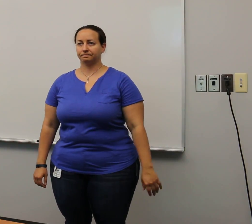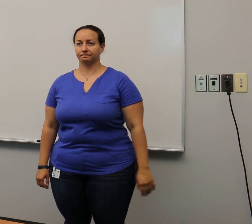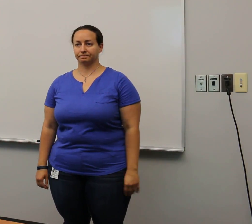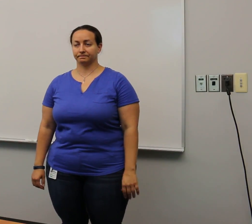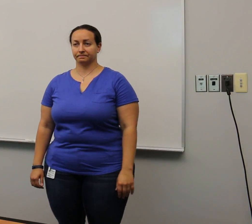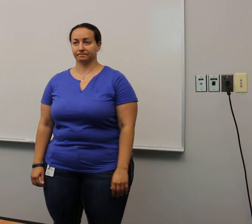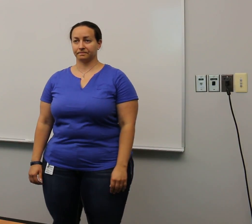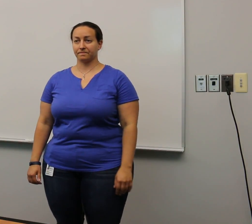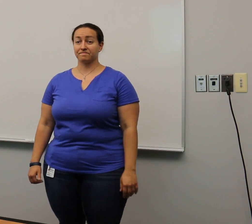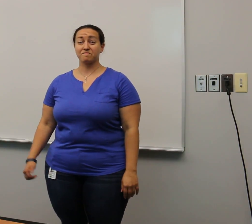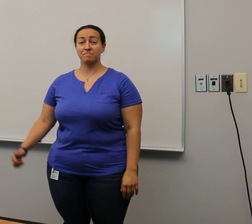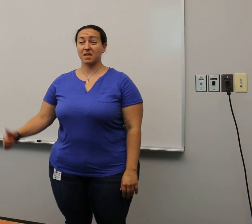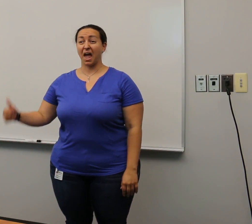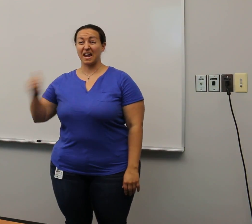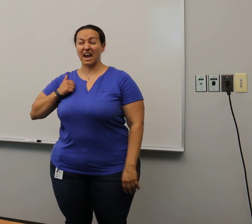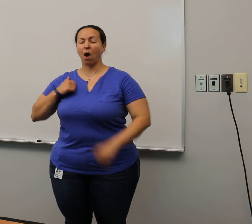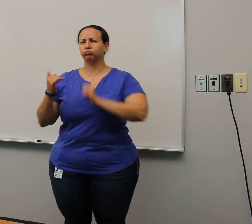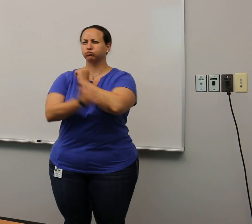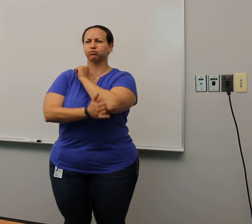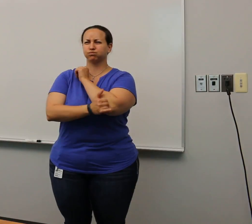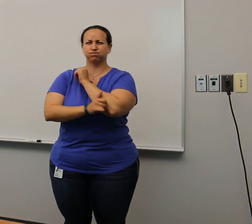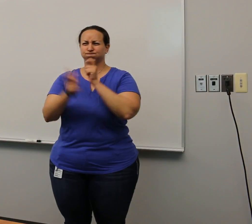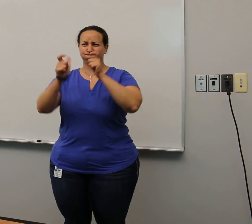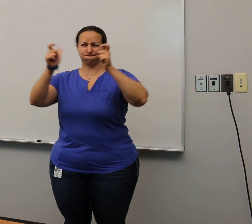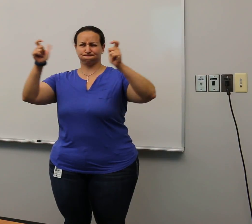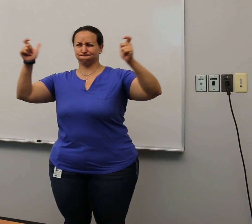Huge country, and each community has its own unique